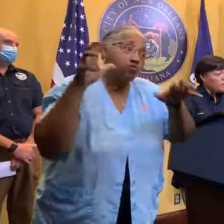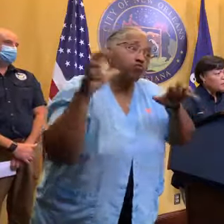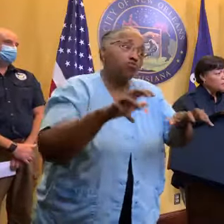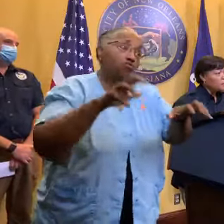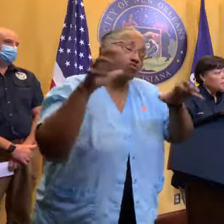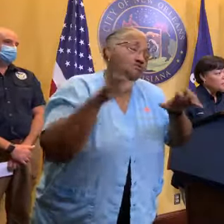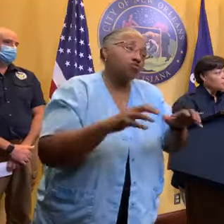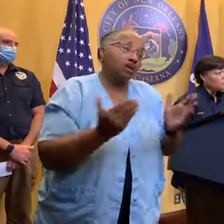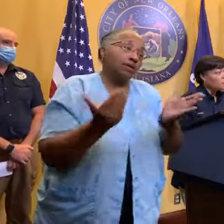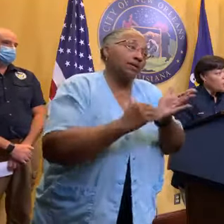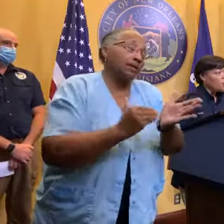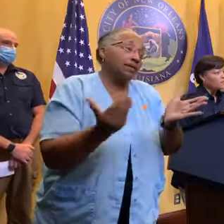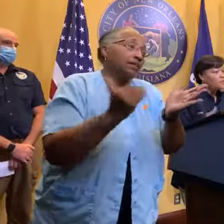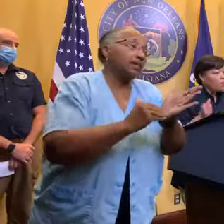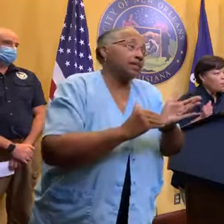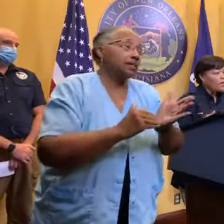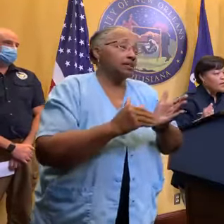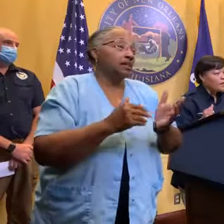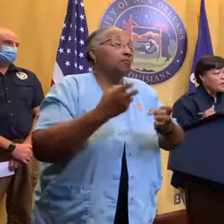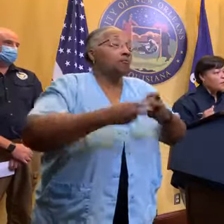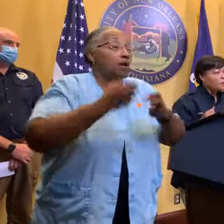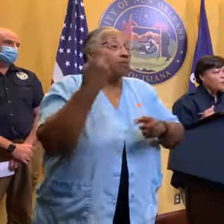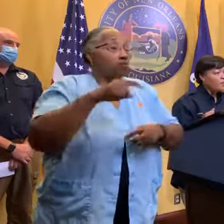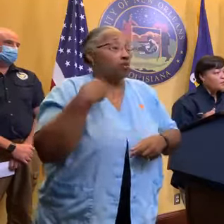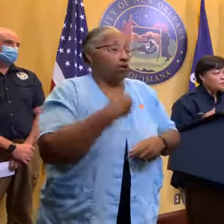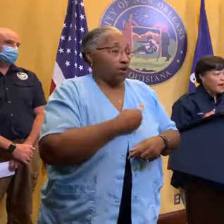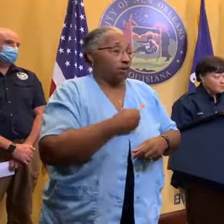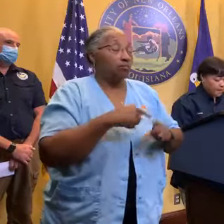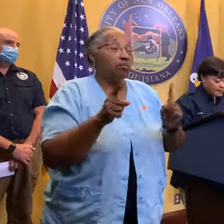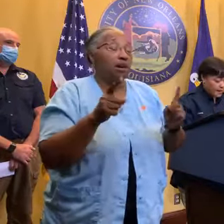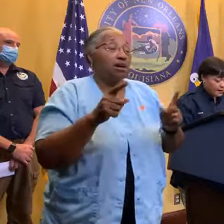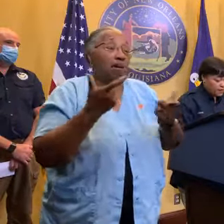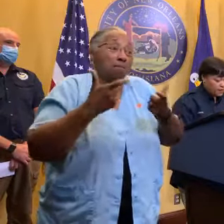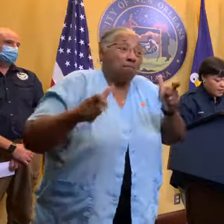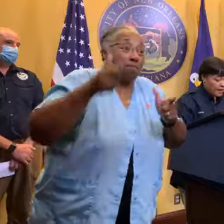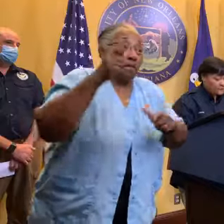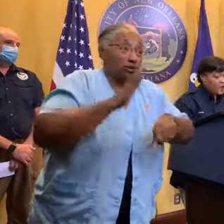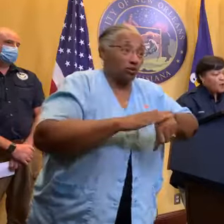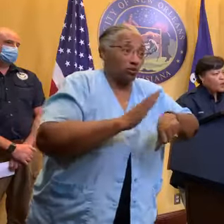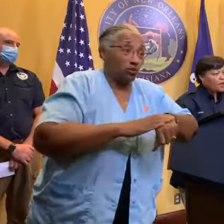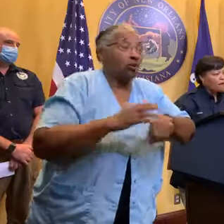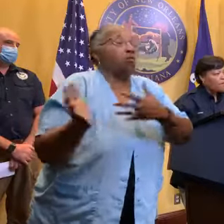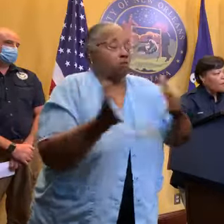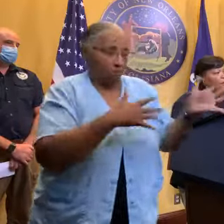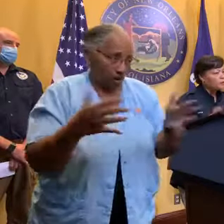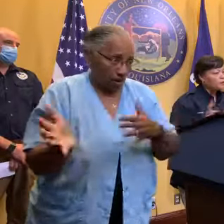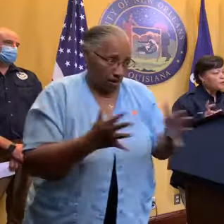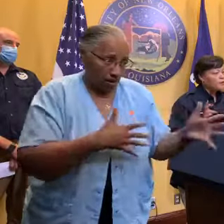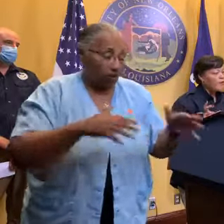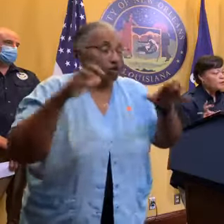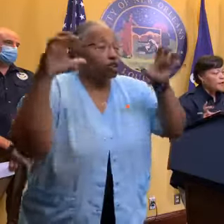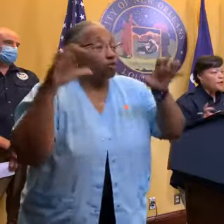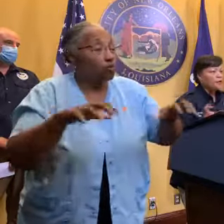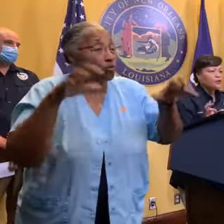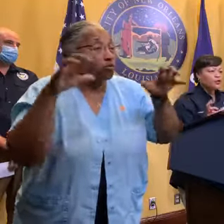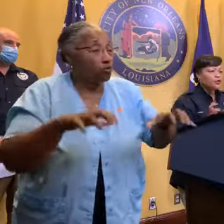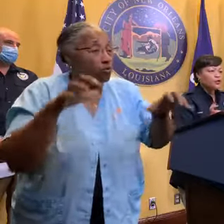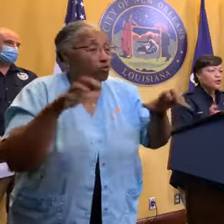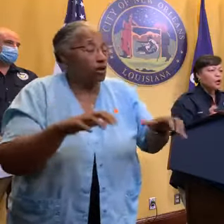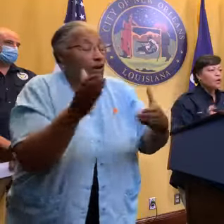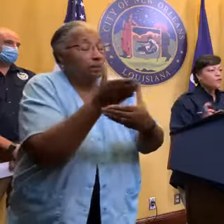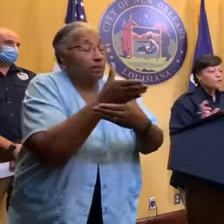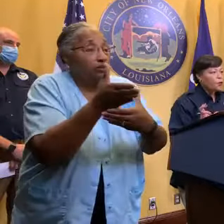again to be an issue for us, but wind, the greatest threat, as I understand. The rainfall still in that area